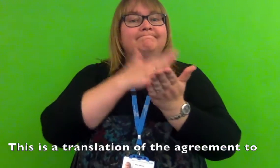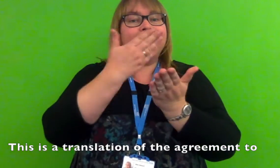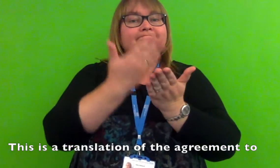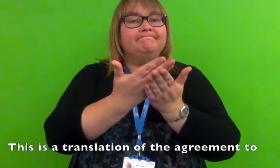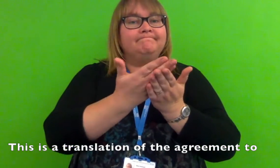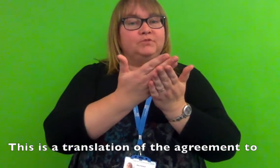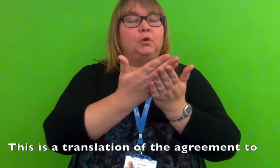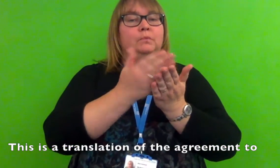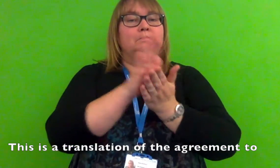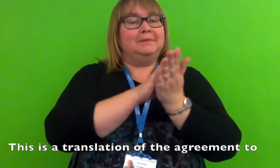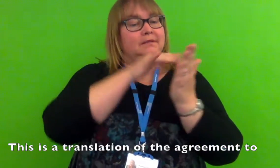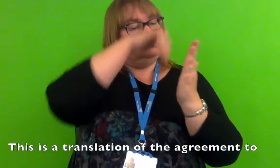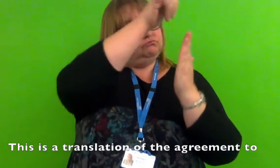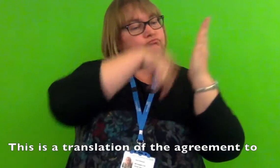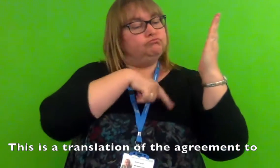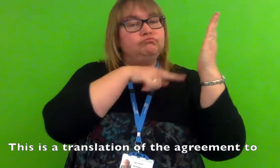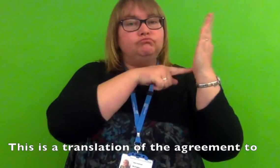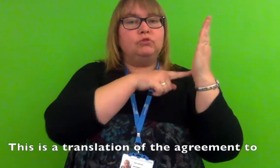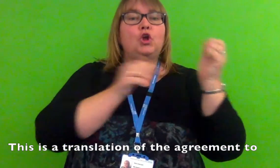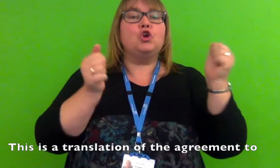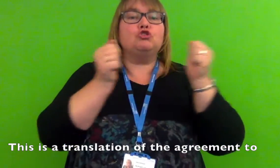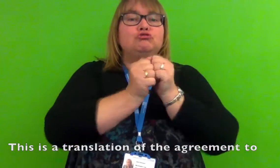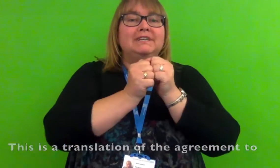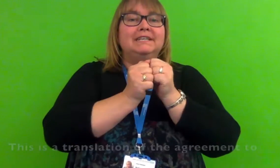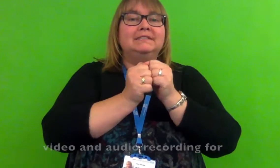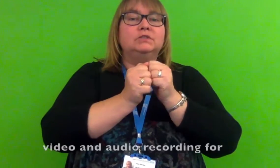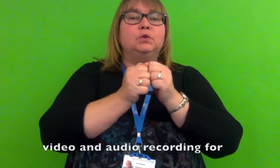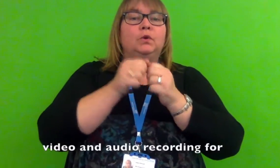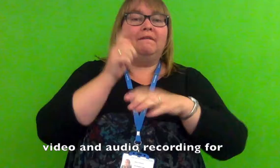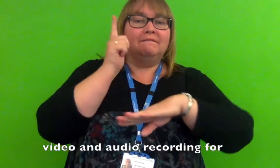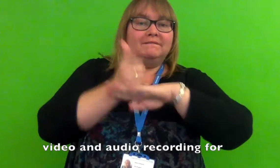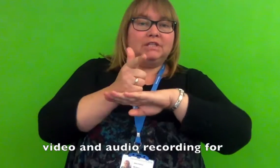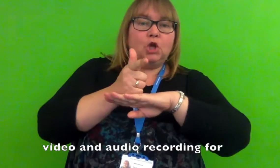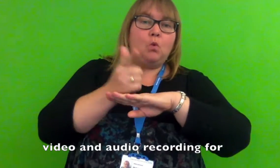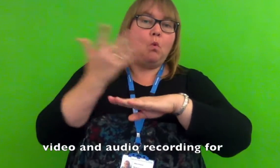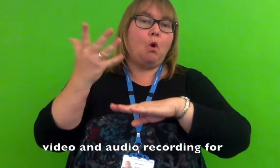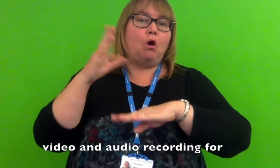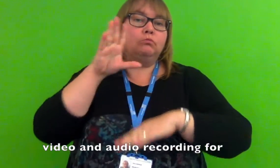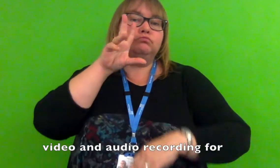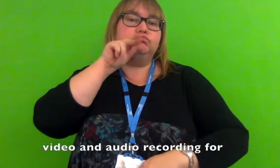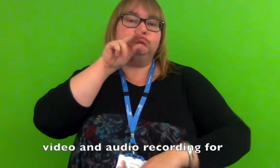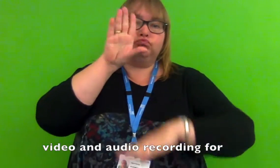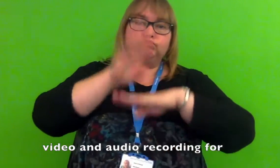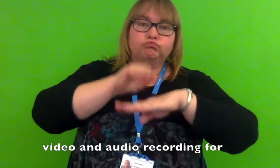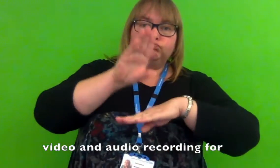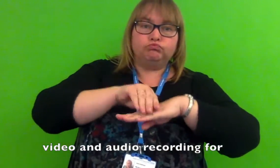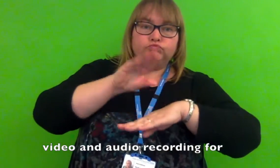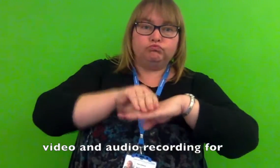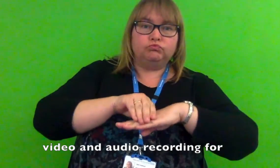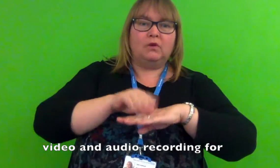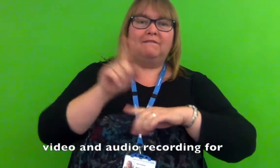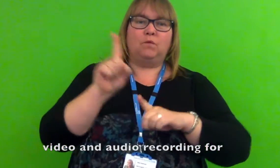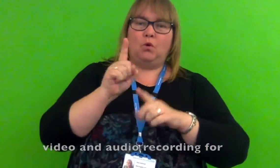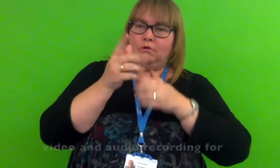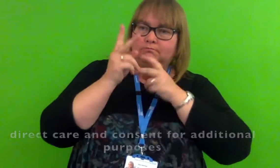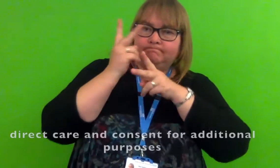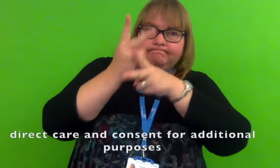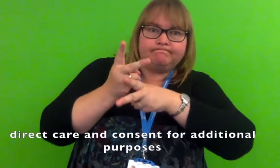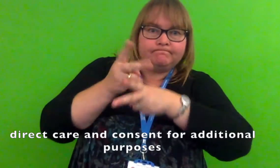This is a translation of the agreement to video and audio record for